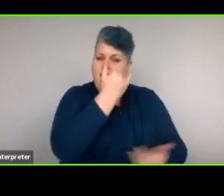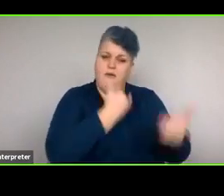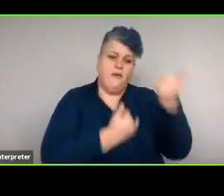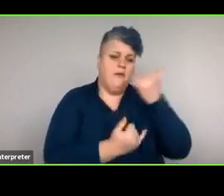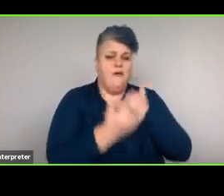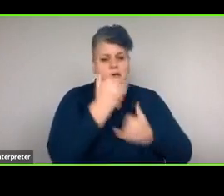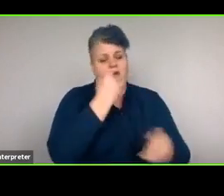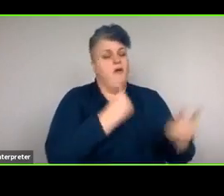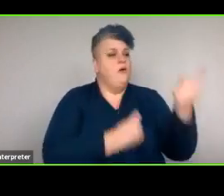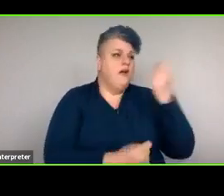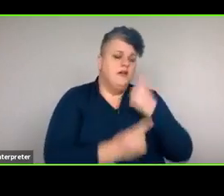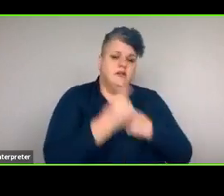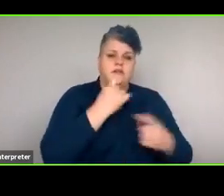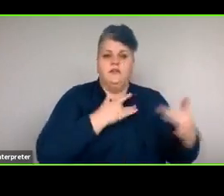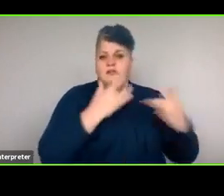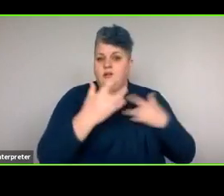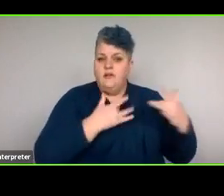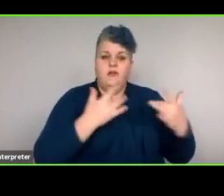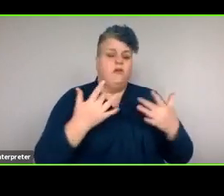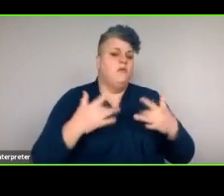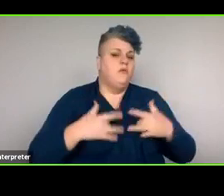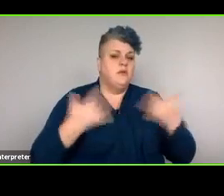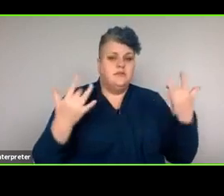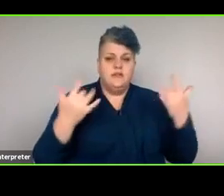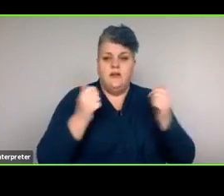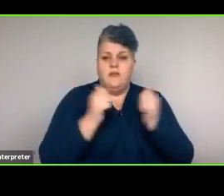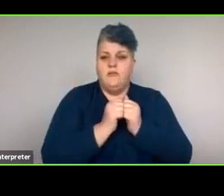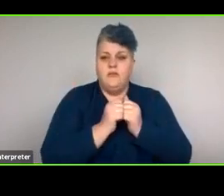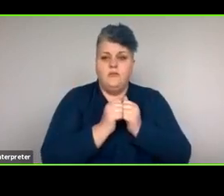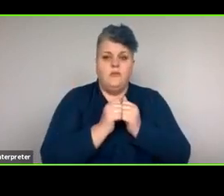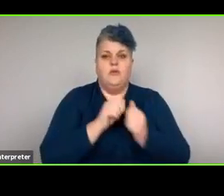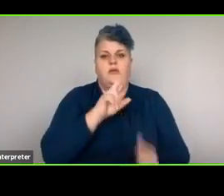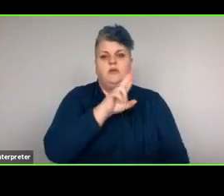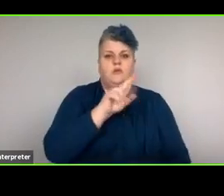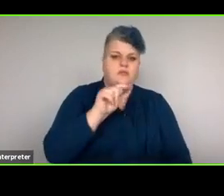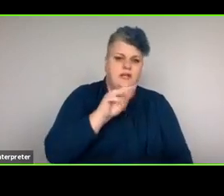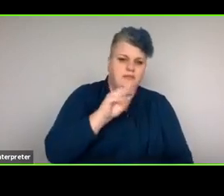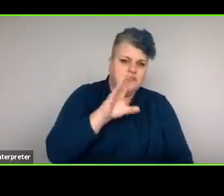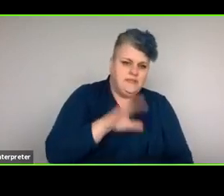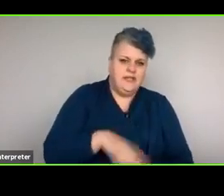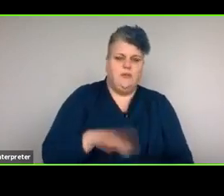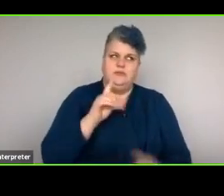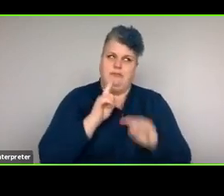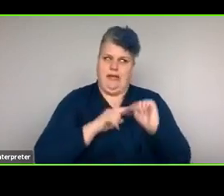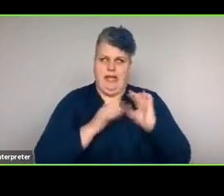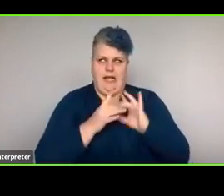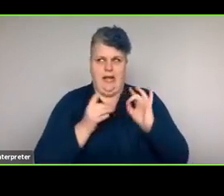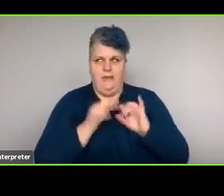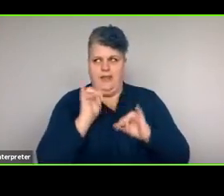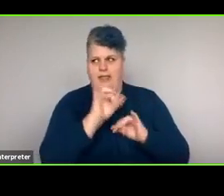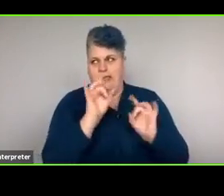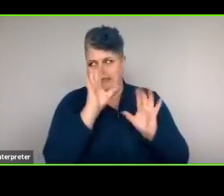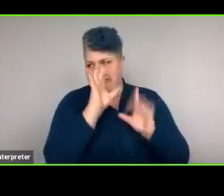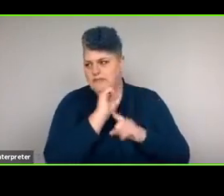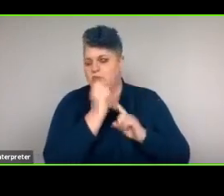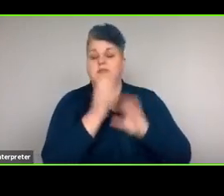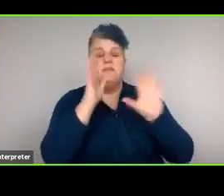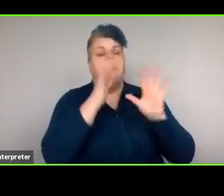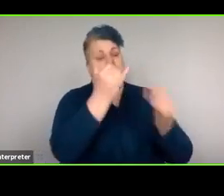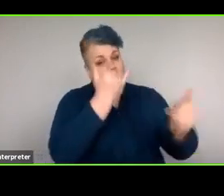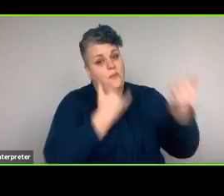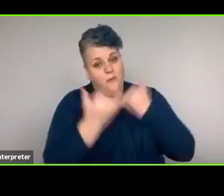have questions or they want to know what's going on with UTMC/MCO, which I'm not going to comment on, they call us.